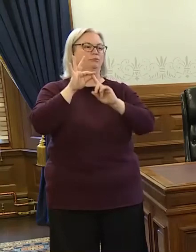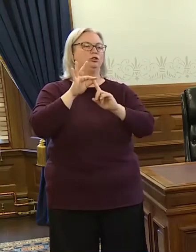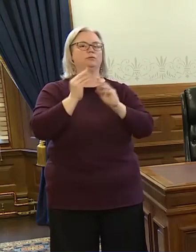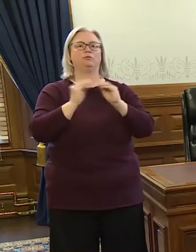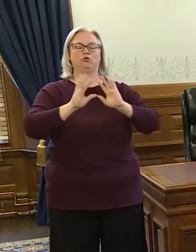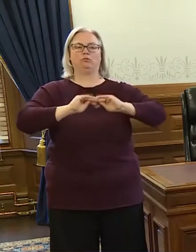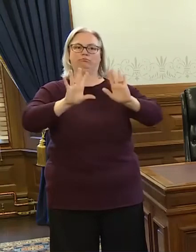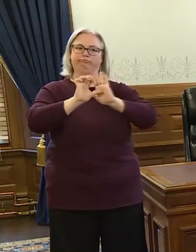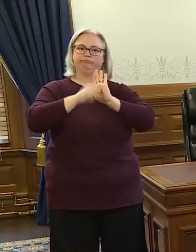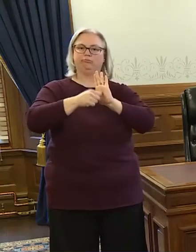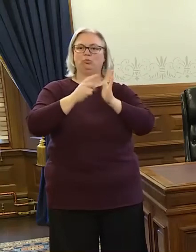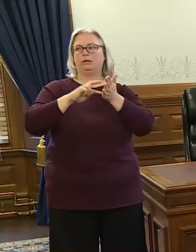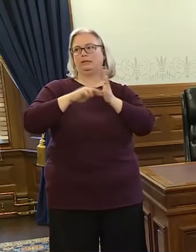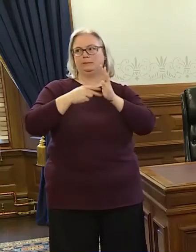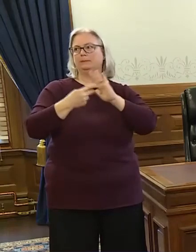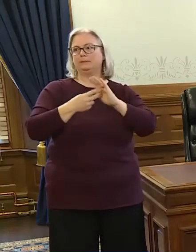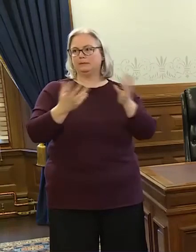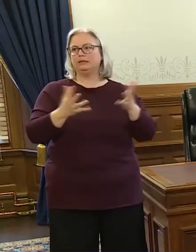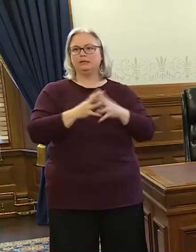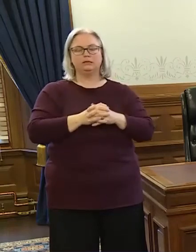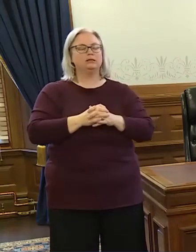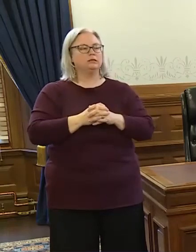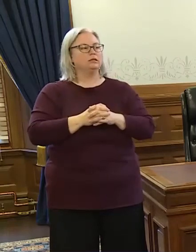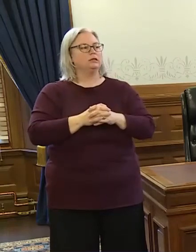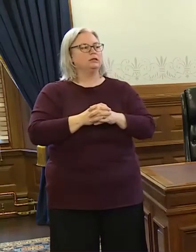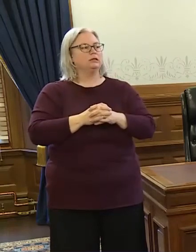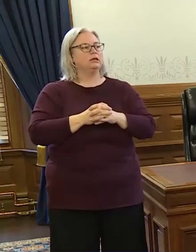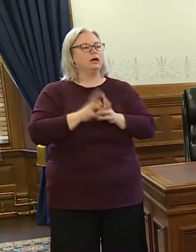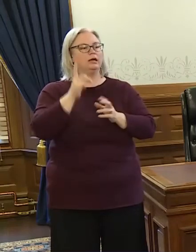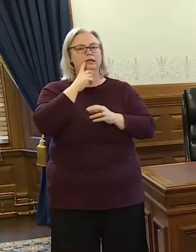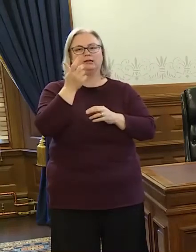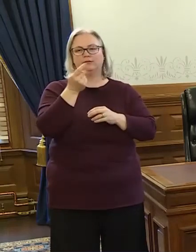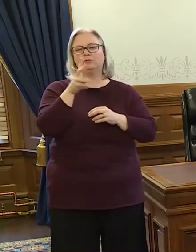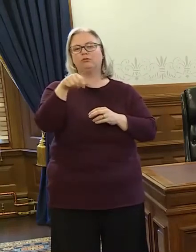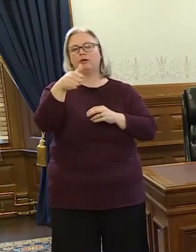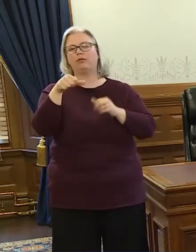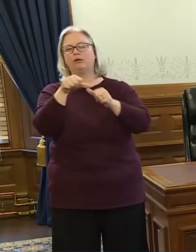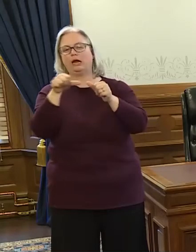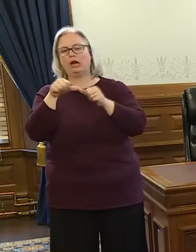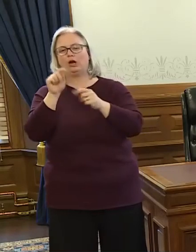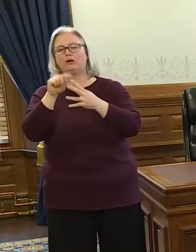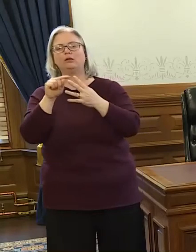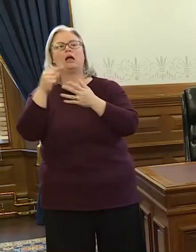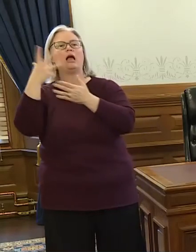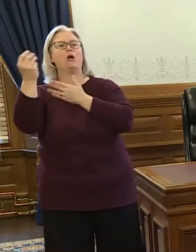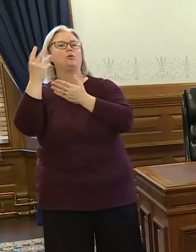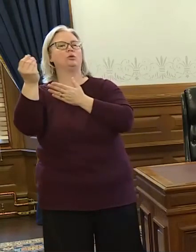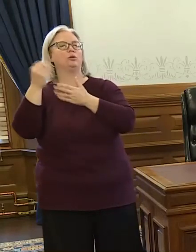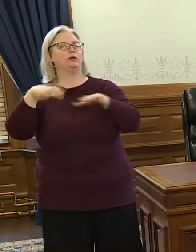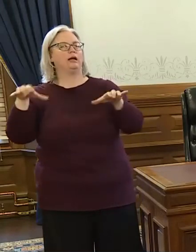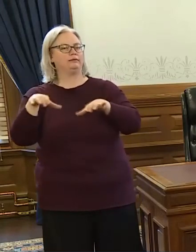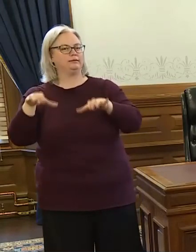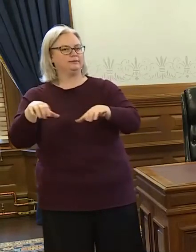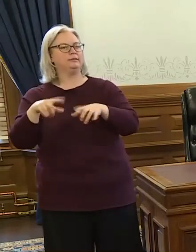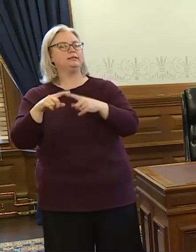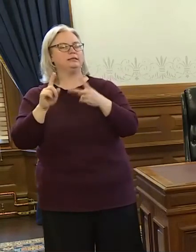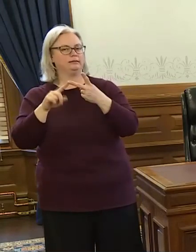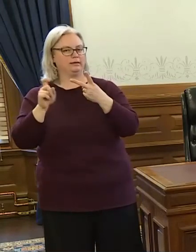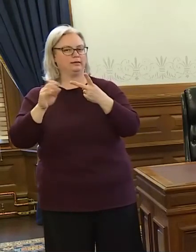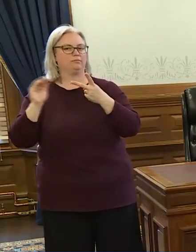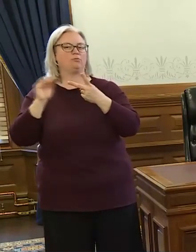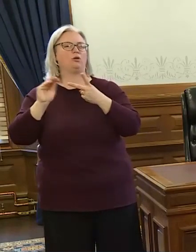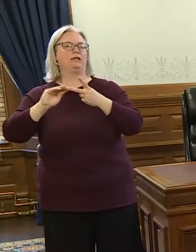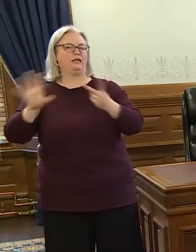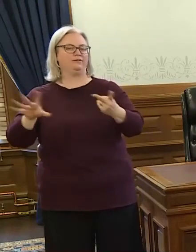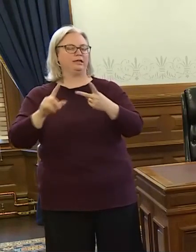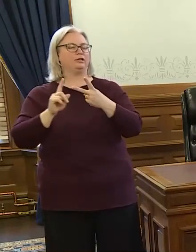clearer about what that means. And then I think there are a few other areas, outdoor activity, I think needs some